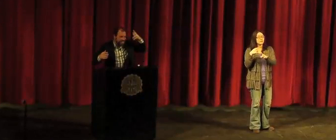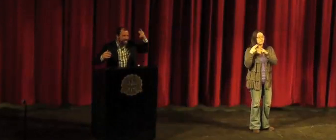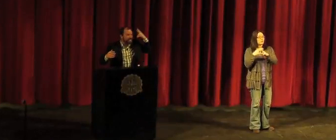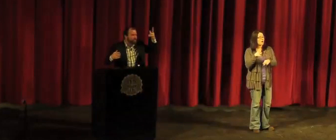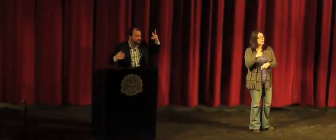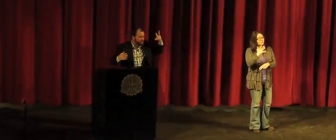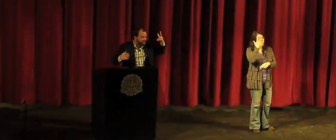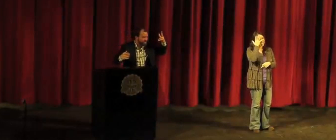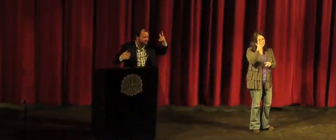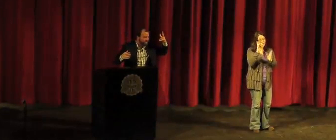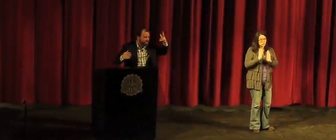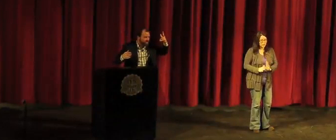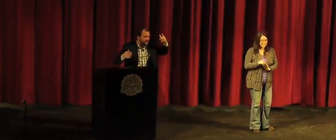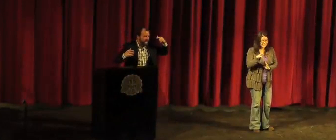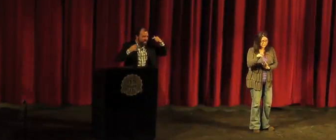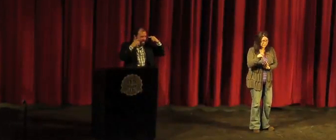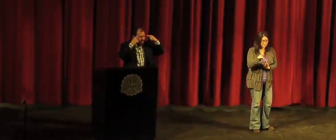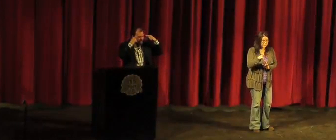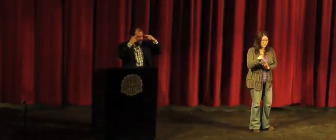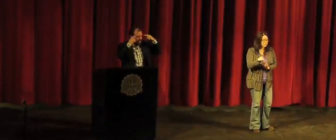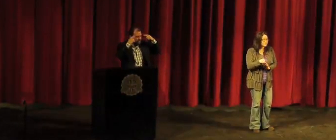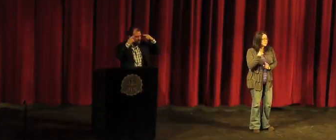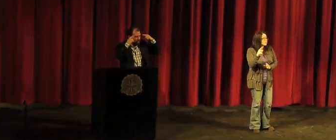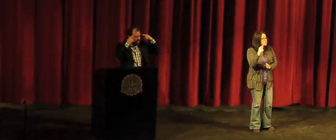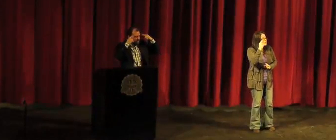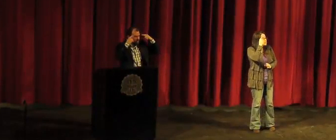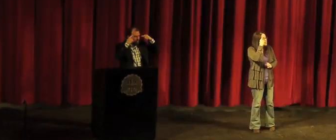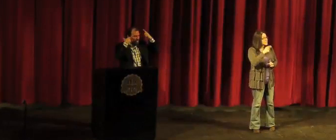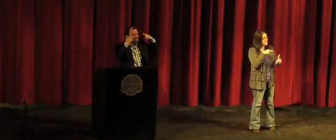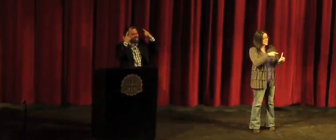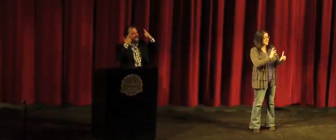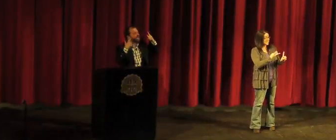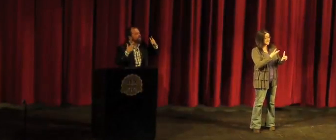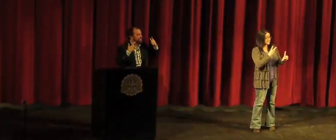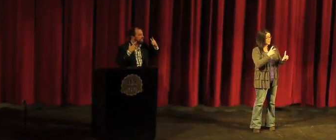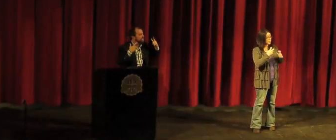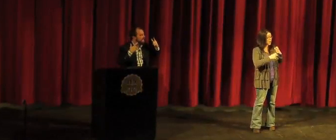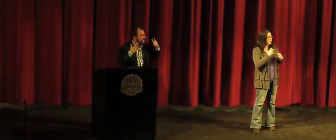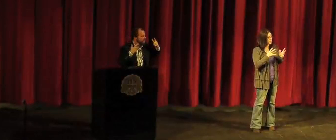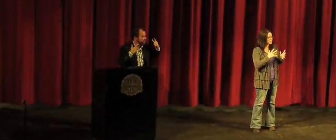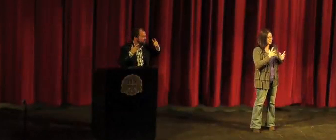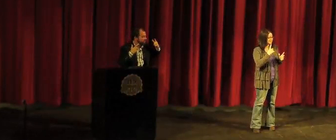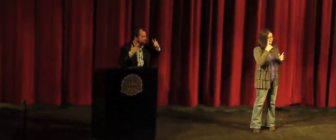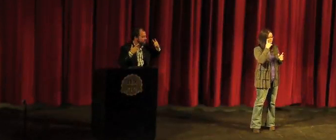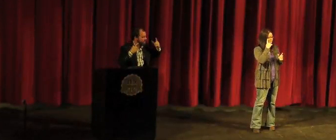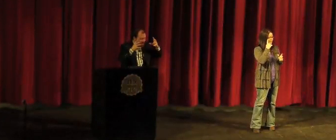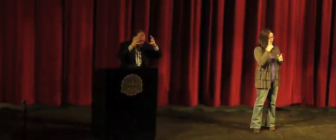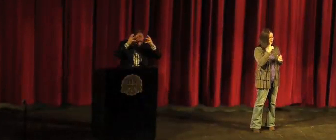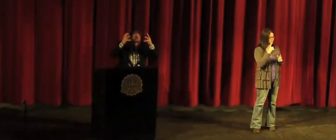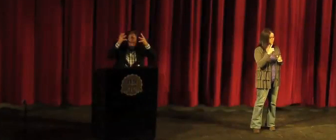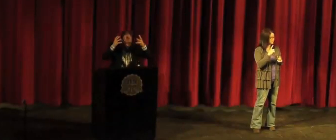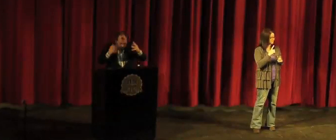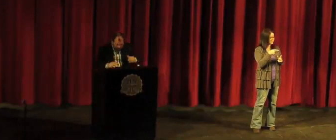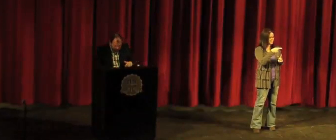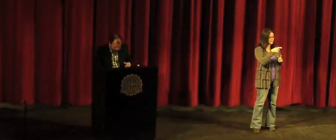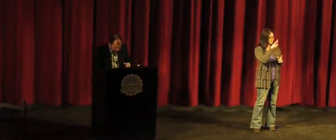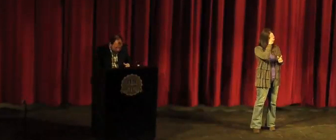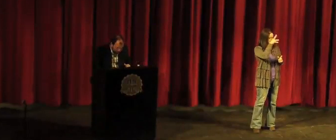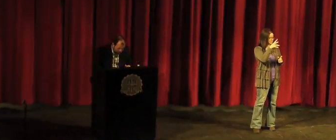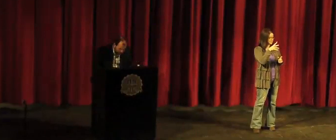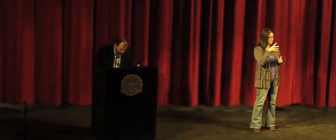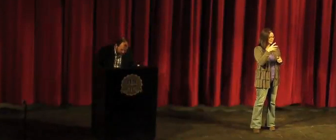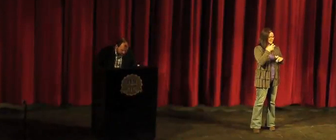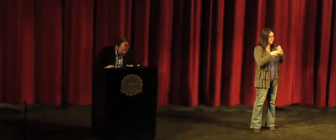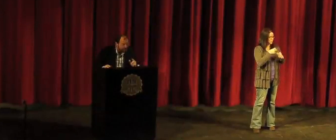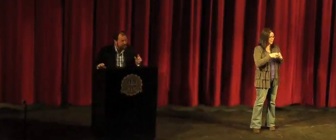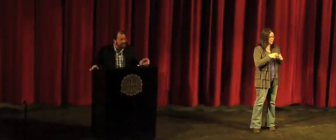them intellectualists, and they think Bertie's problem is entirely in his head, right? That it's really just a